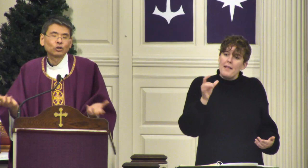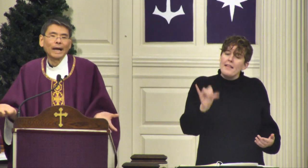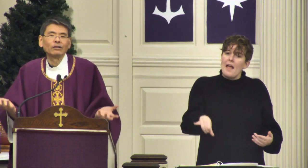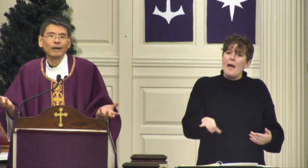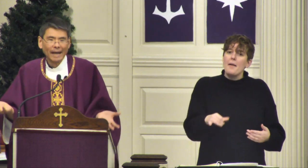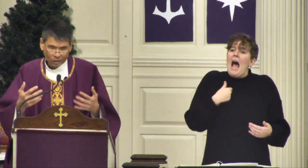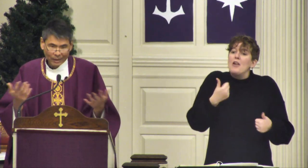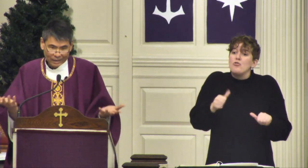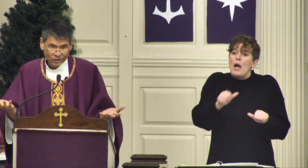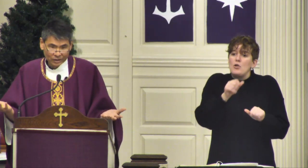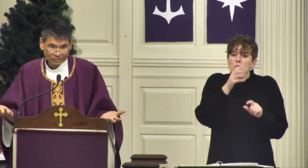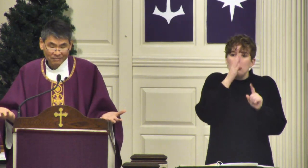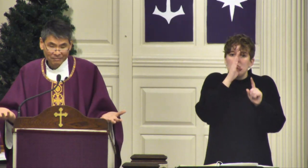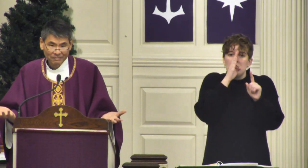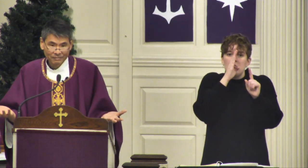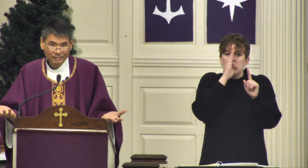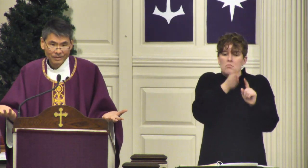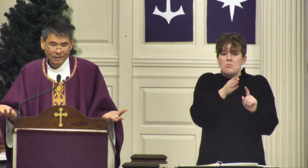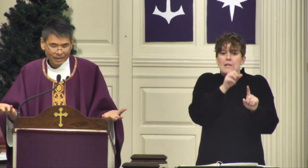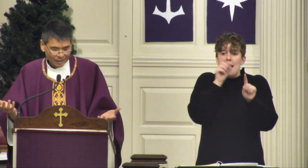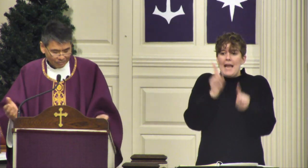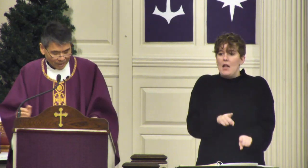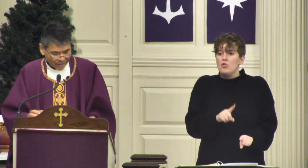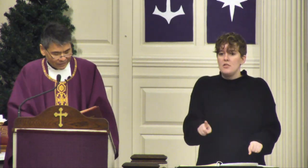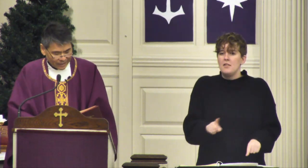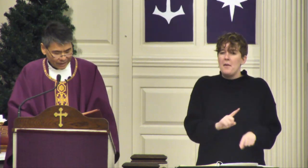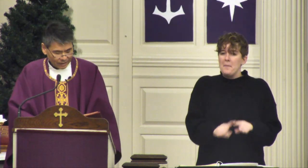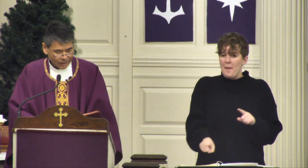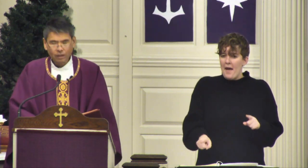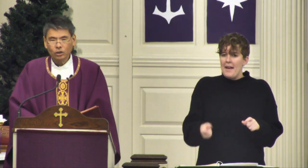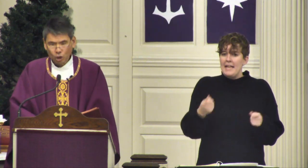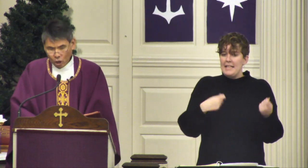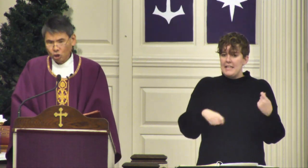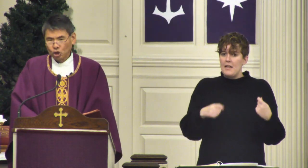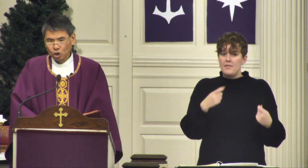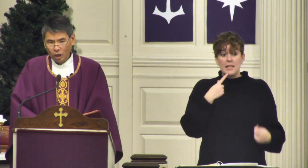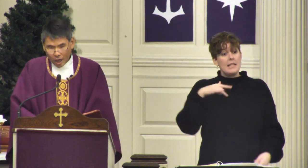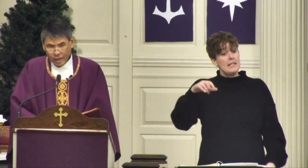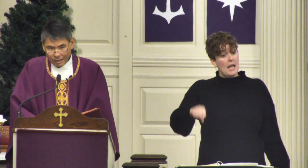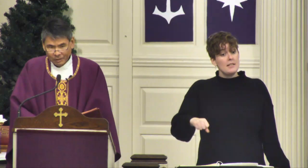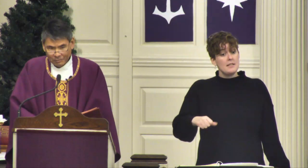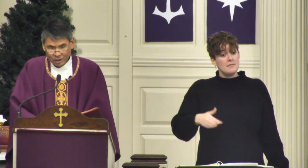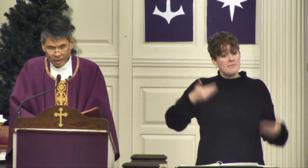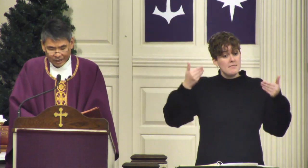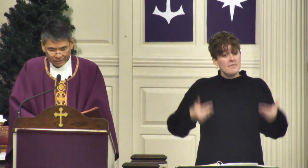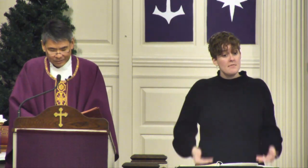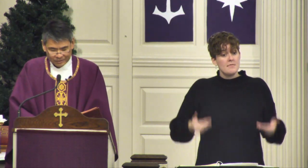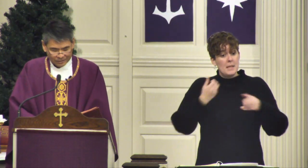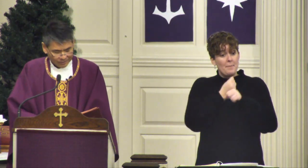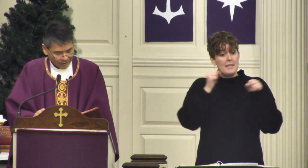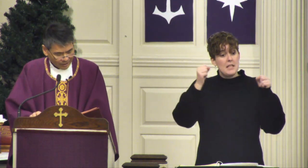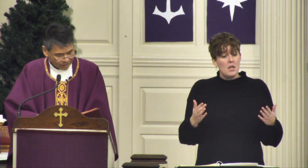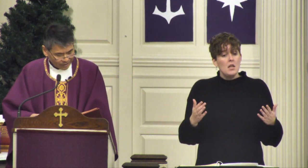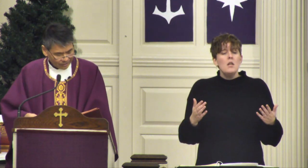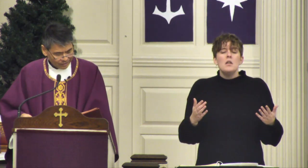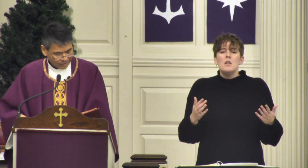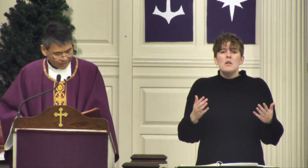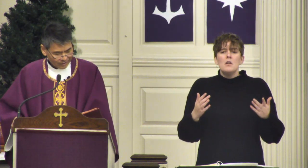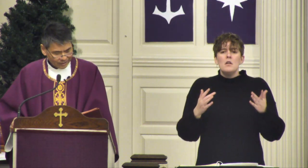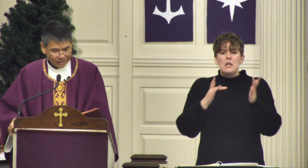to answer the question. But instead of saying, yes, I am the Messiah,